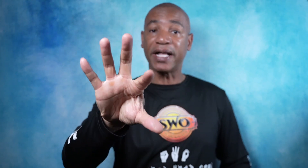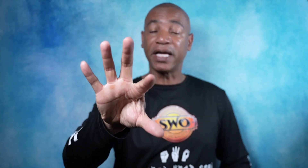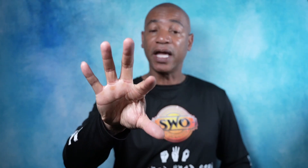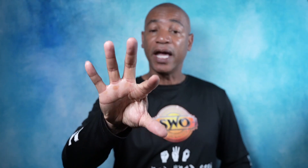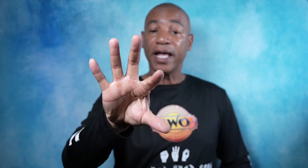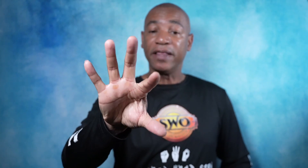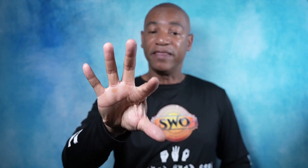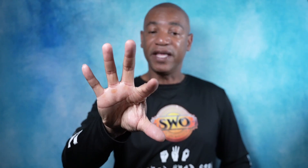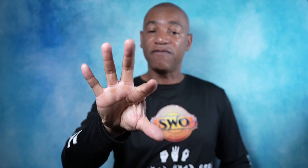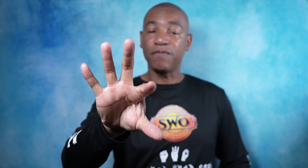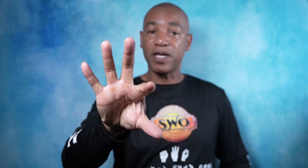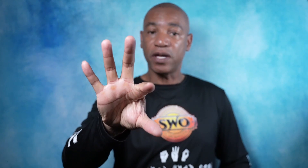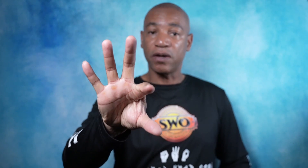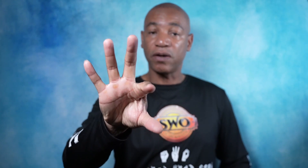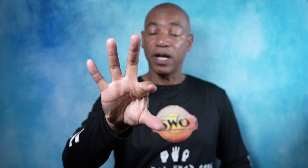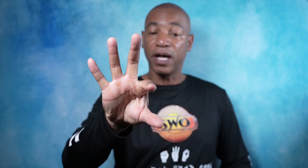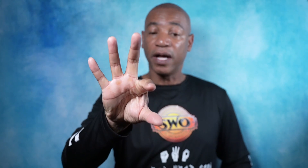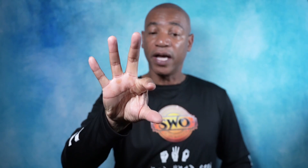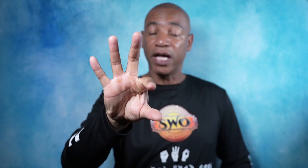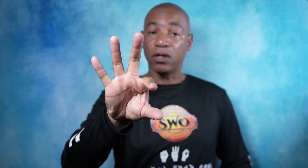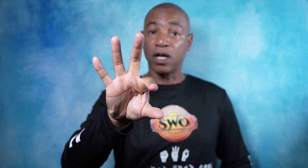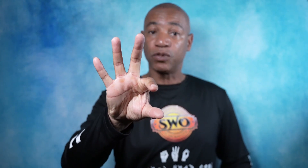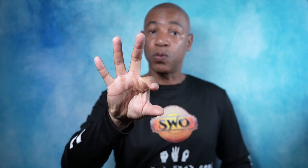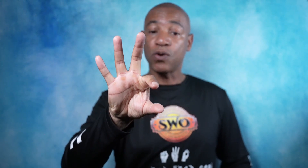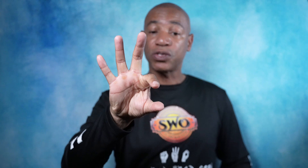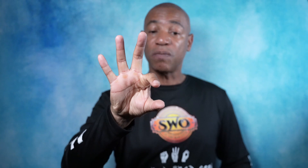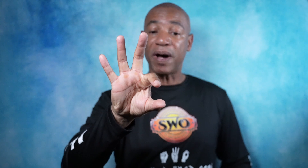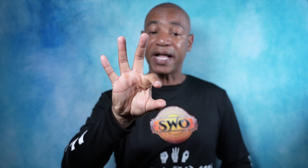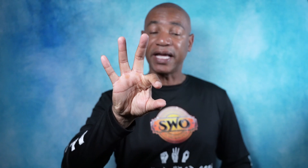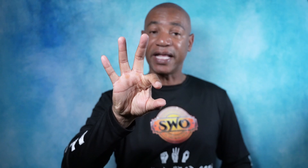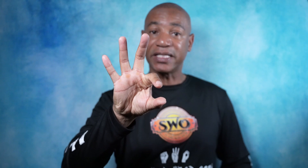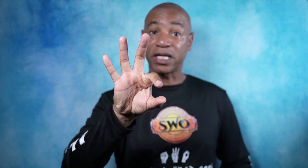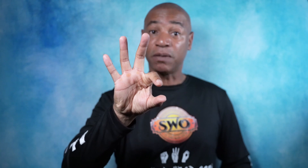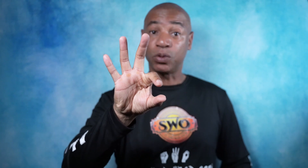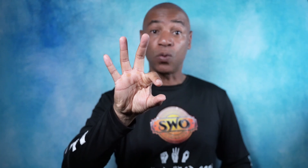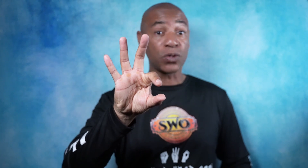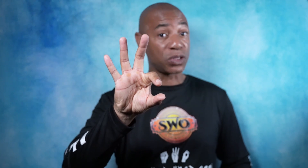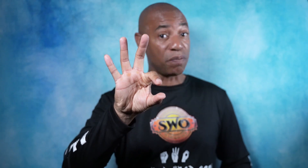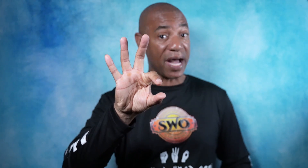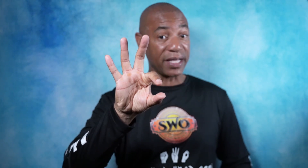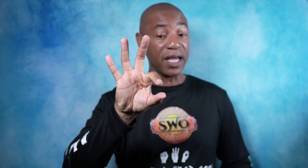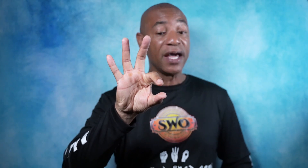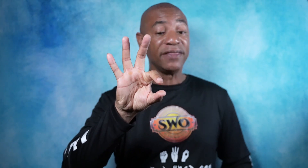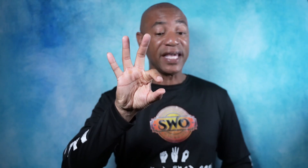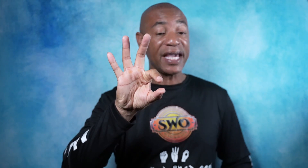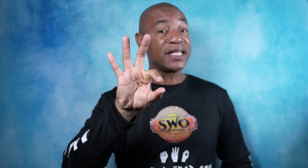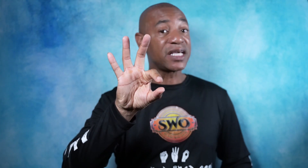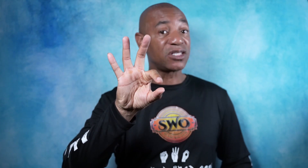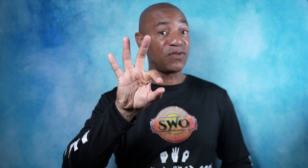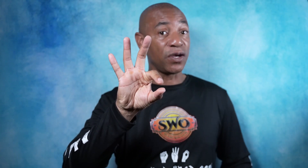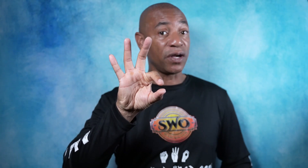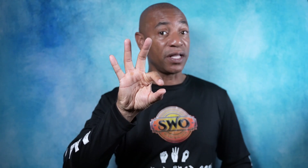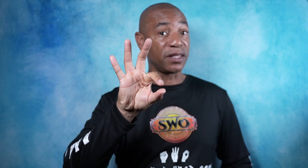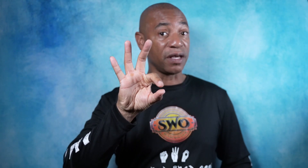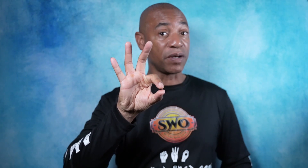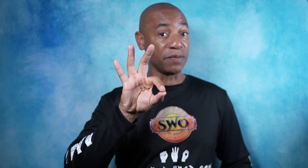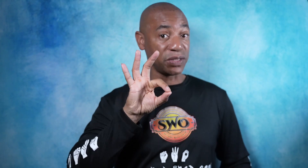body. Then from here, it'll come towards the body, and as it comes towards the body, the index finger and the thumb comes